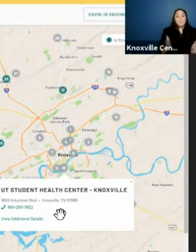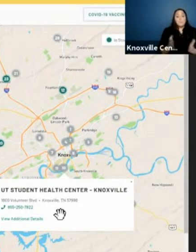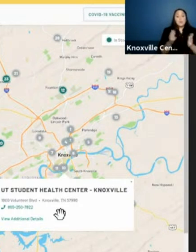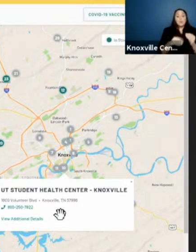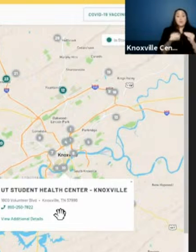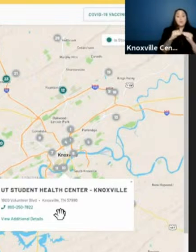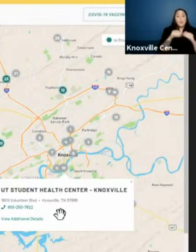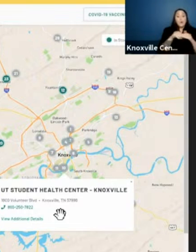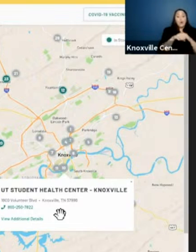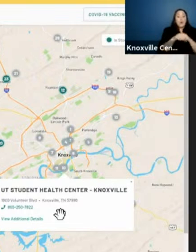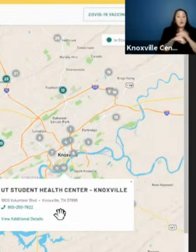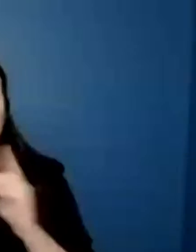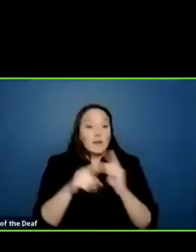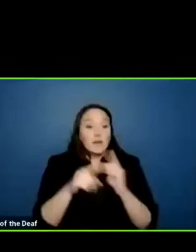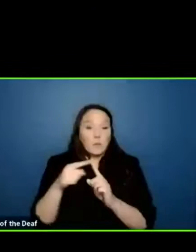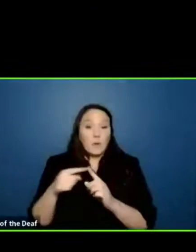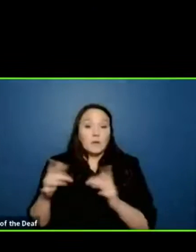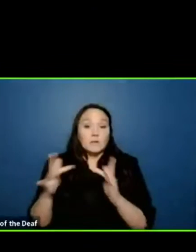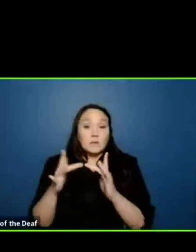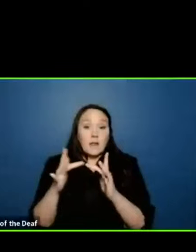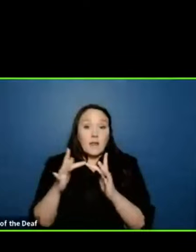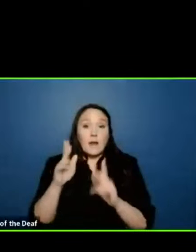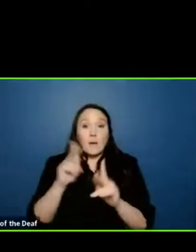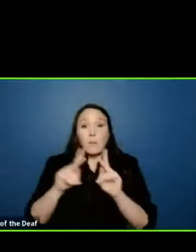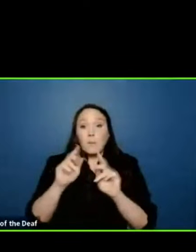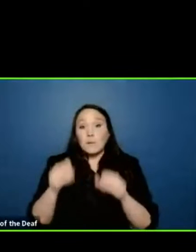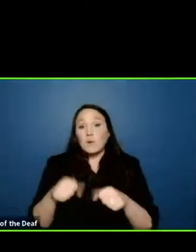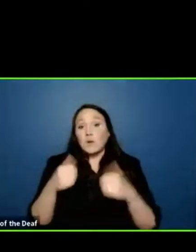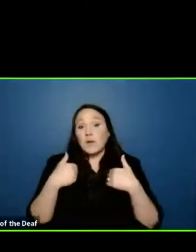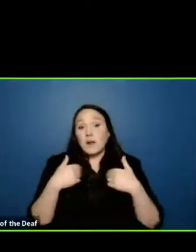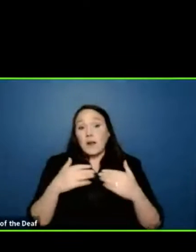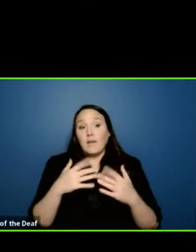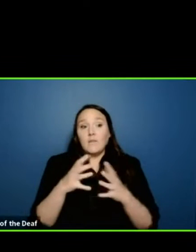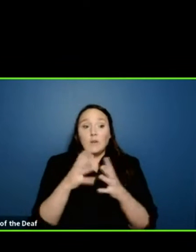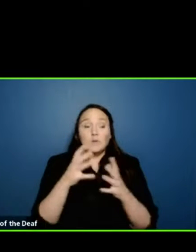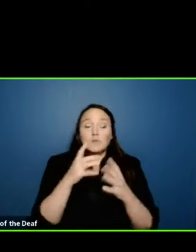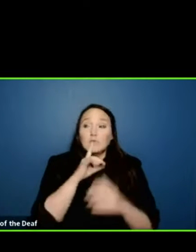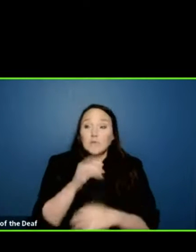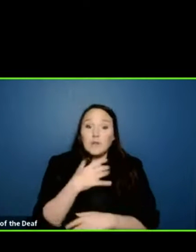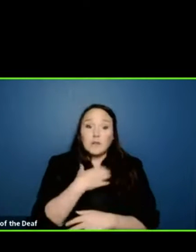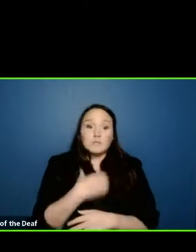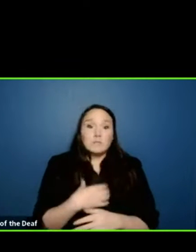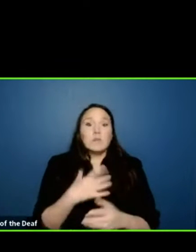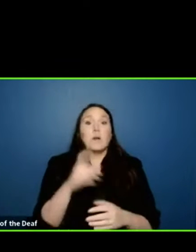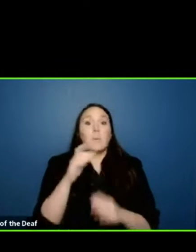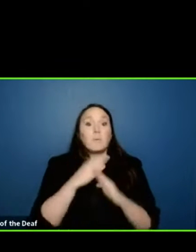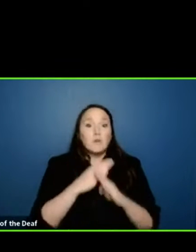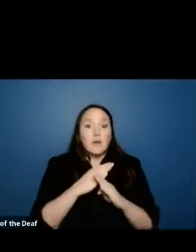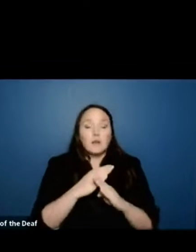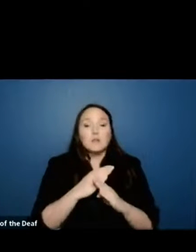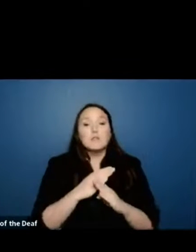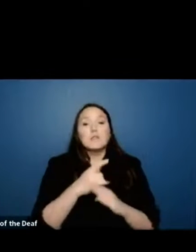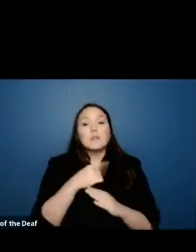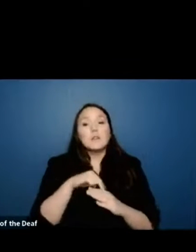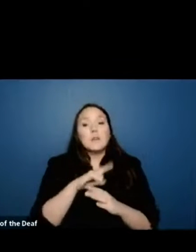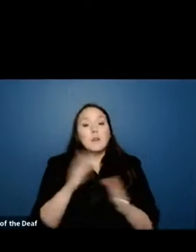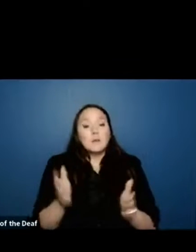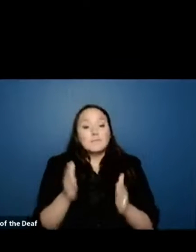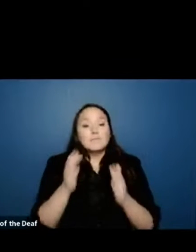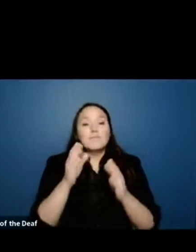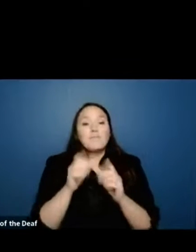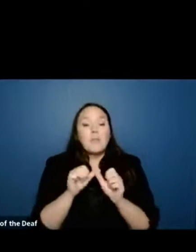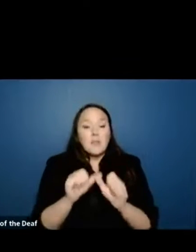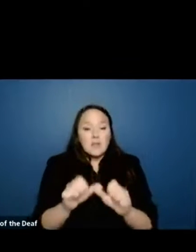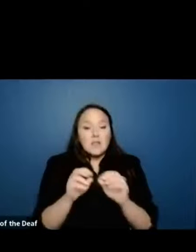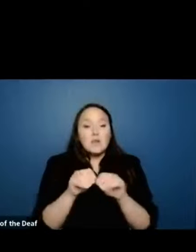points are coming online for folks to receive this much desired protection. We eagerly anticipate this availability to continue to expand